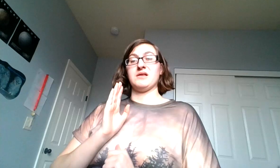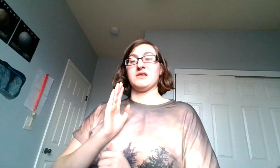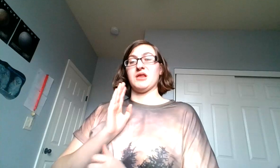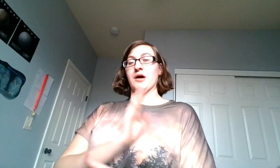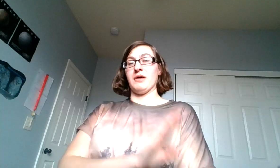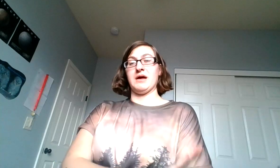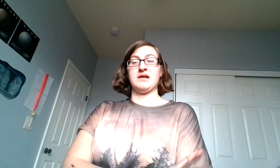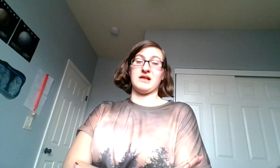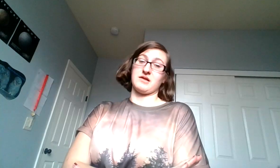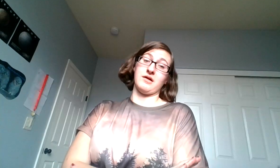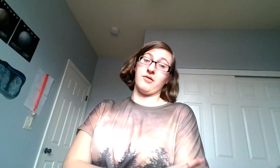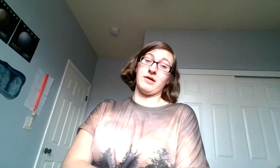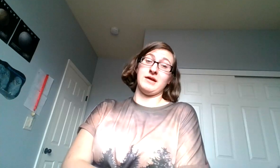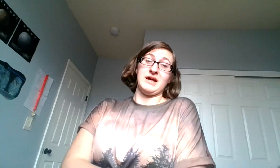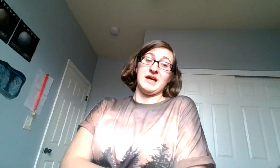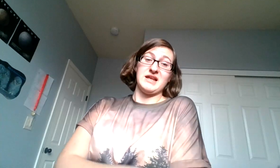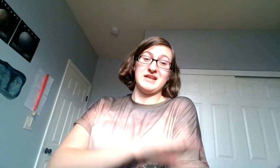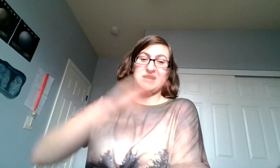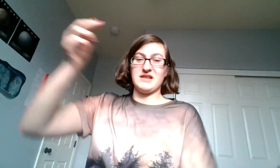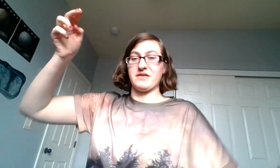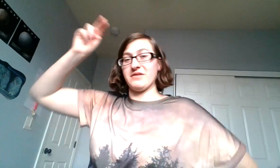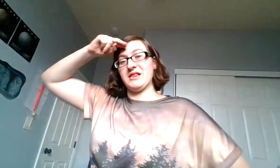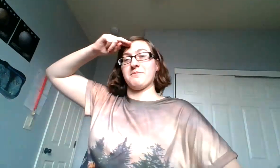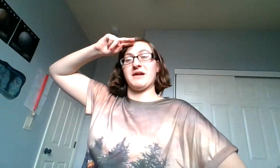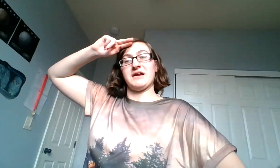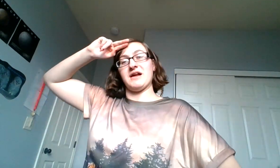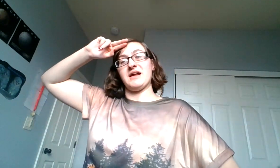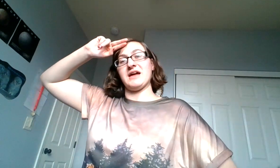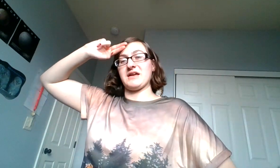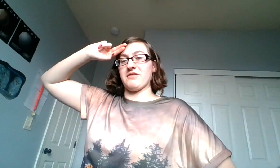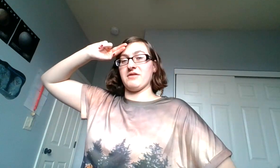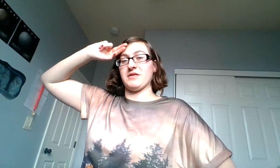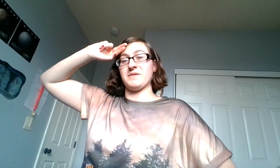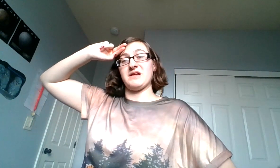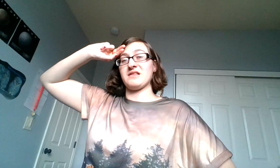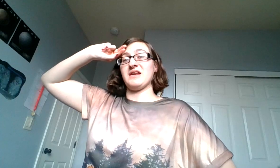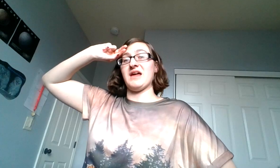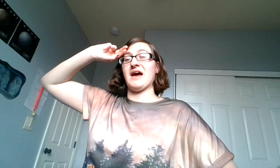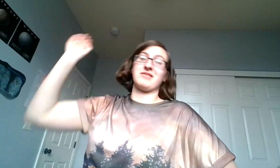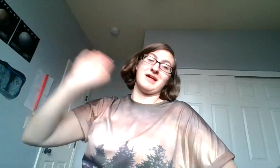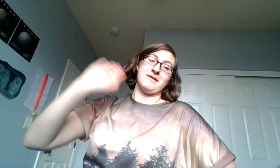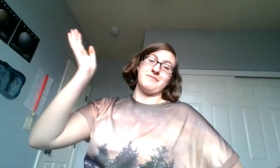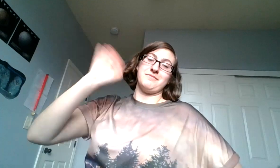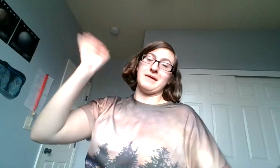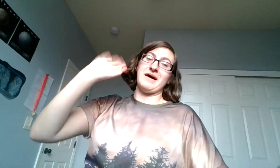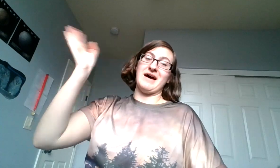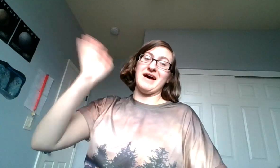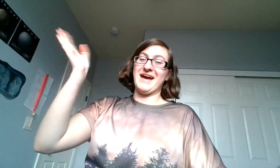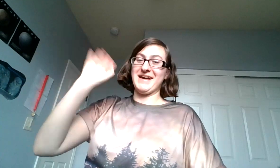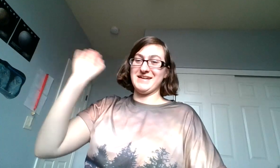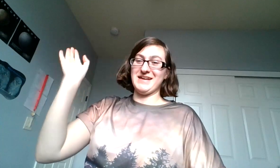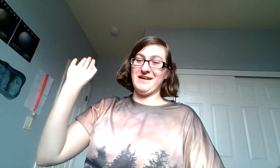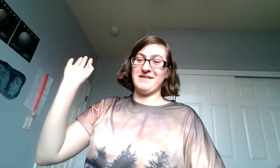So, that's all I want. This is Lizzie Bunny 99, aka Elizabeth Dawson, out. Bye bye.